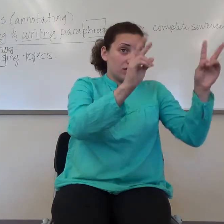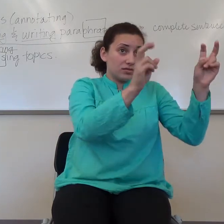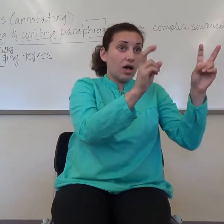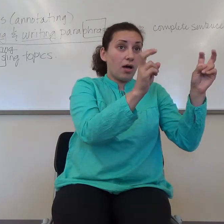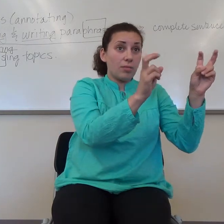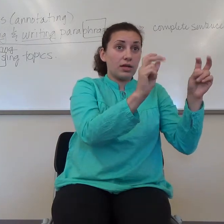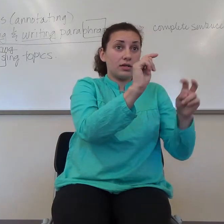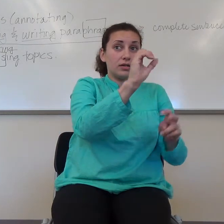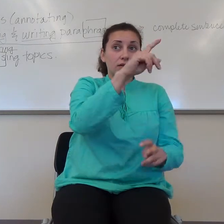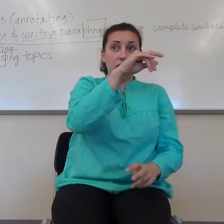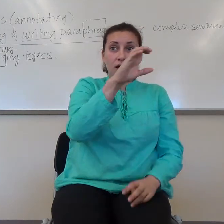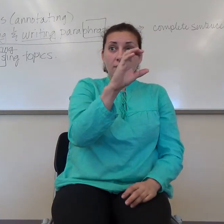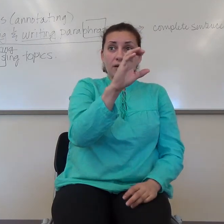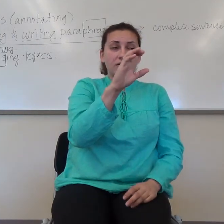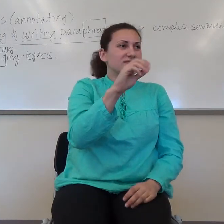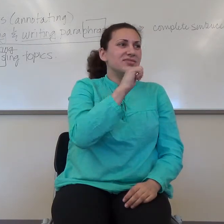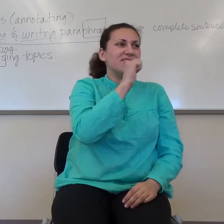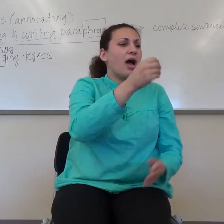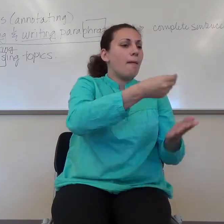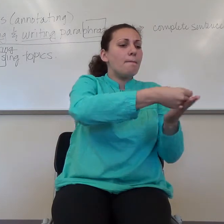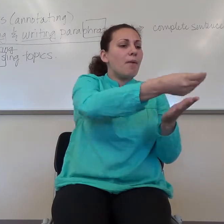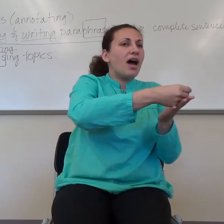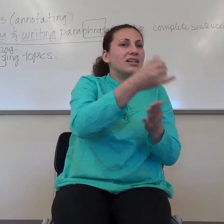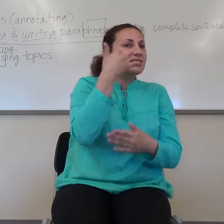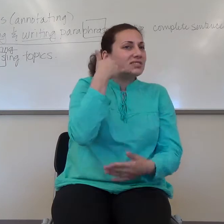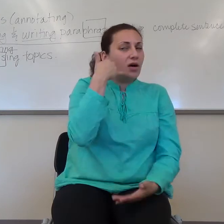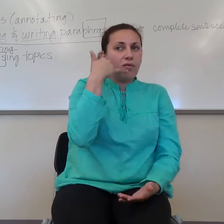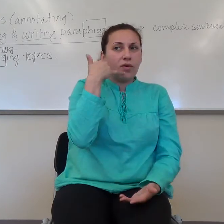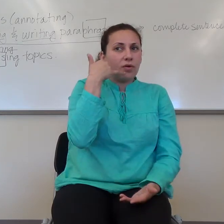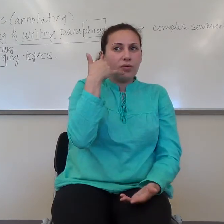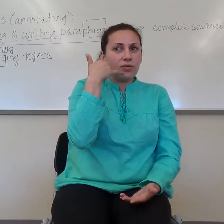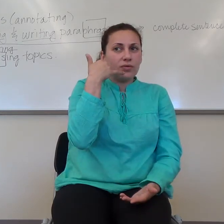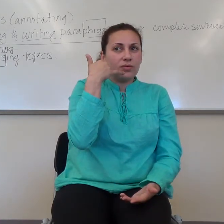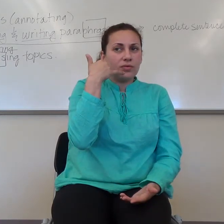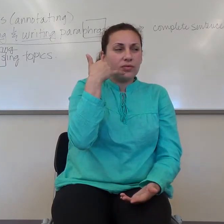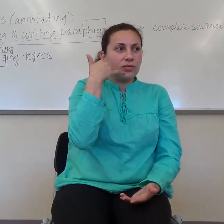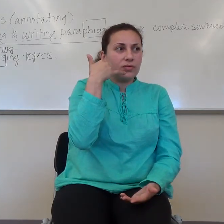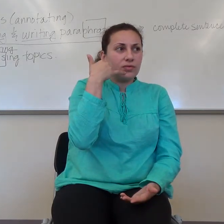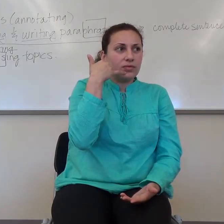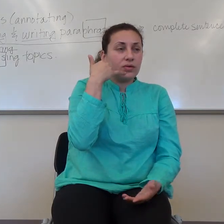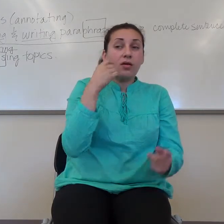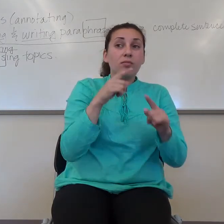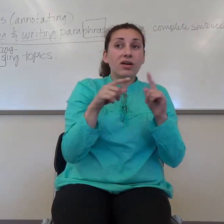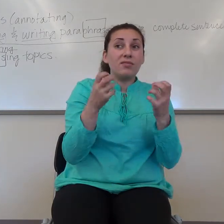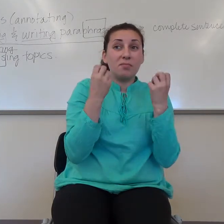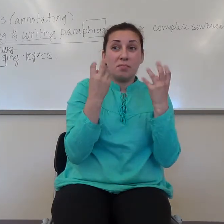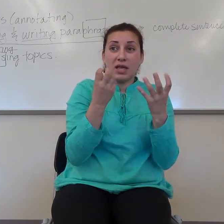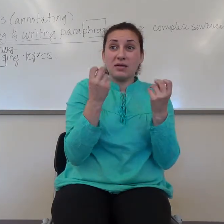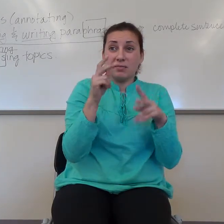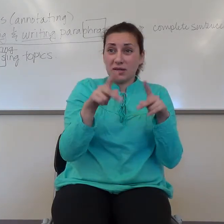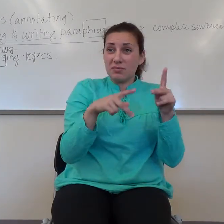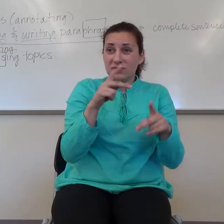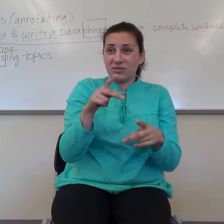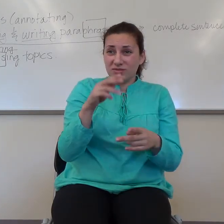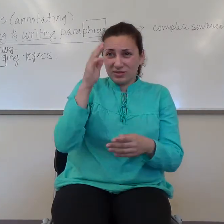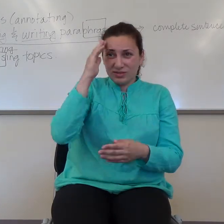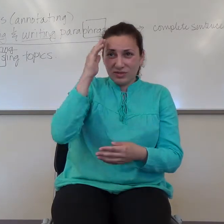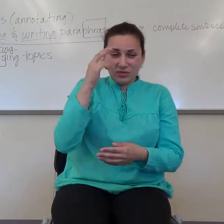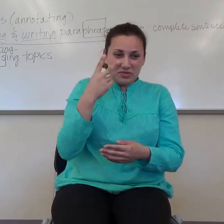wasn't buying cell phones. But a lot of people, because you recognize the cell phone,